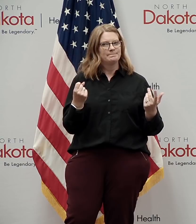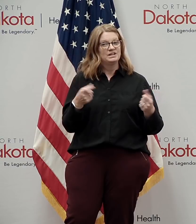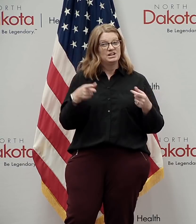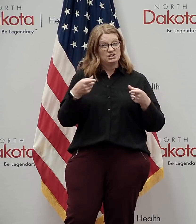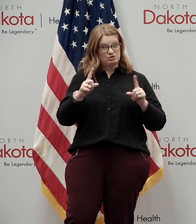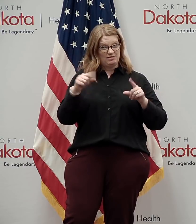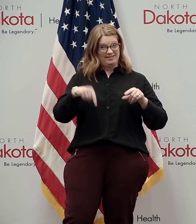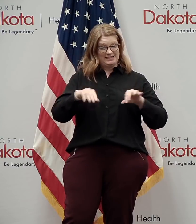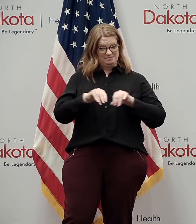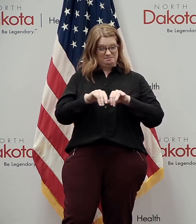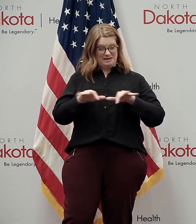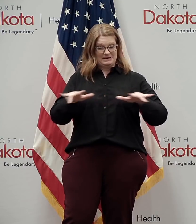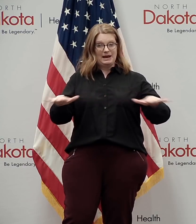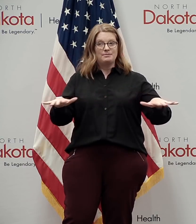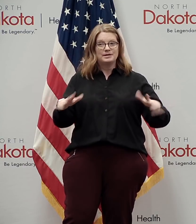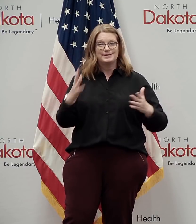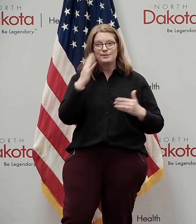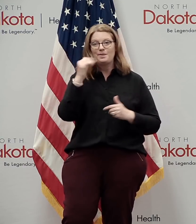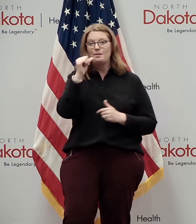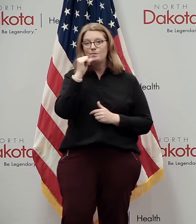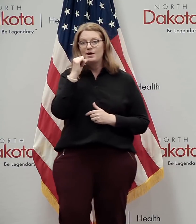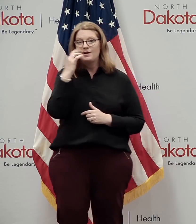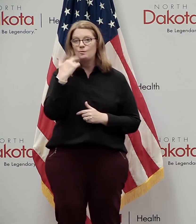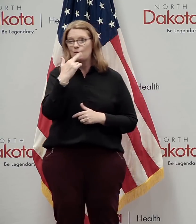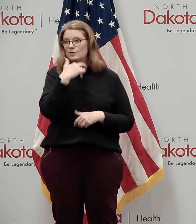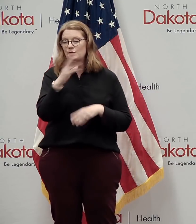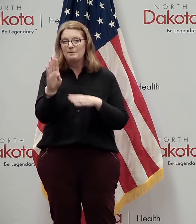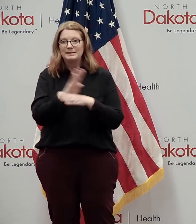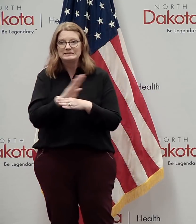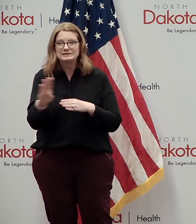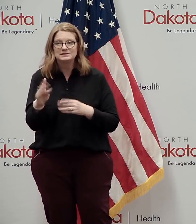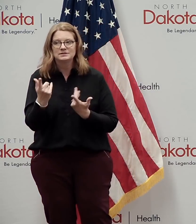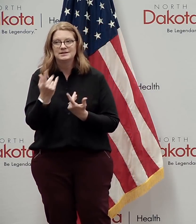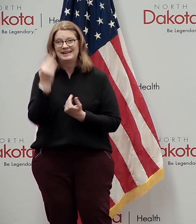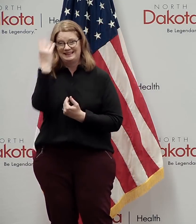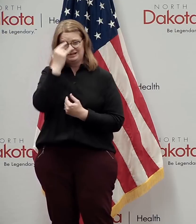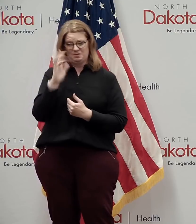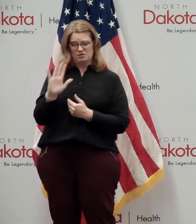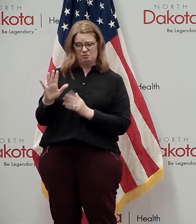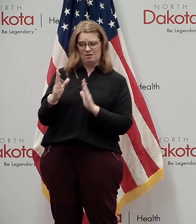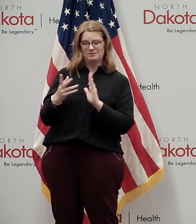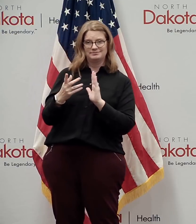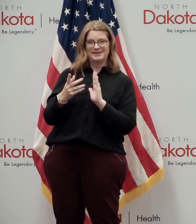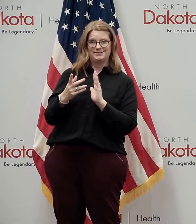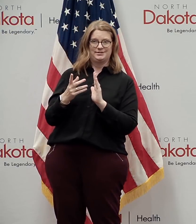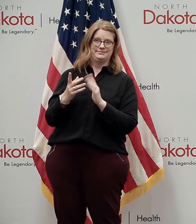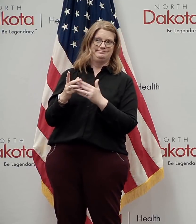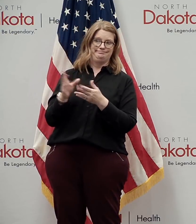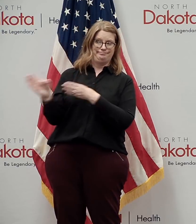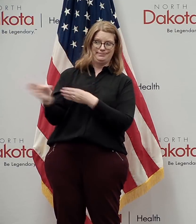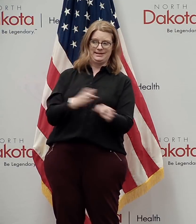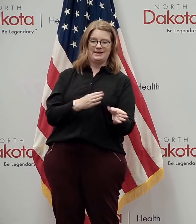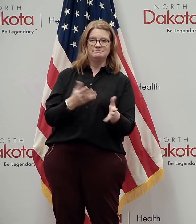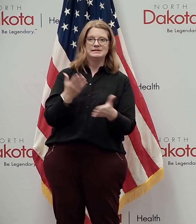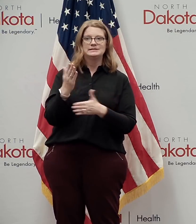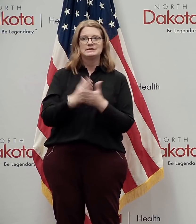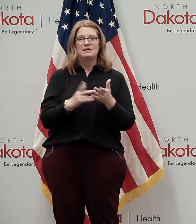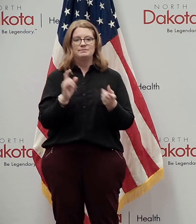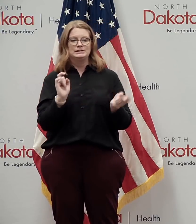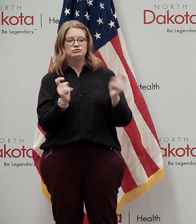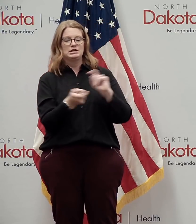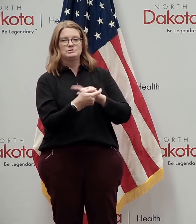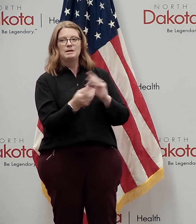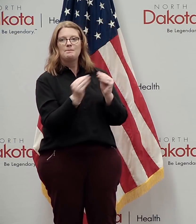this pandemic, particularly if you're in the bar and restaurant business, you got to think about your business model. Some people have shifted their business model to doing more